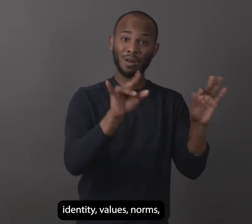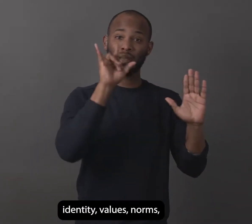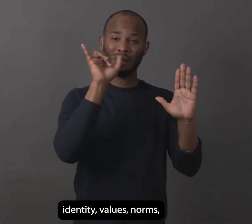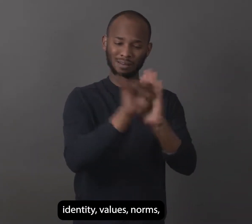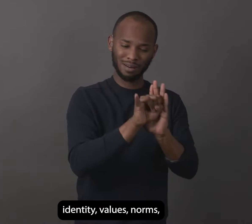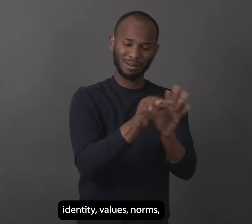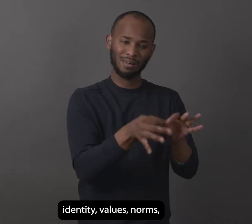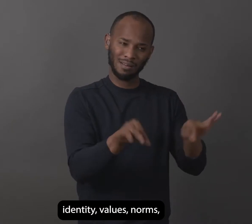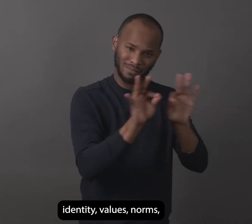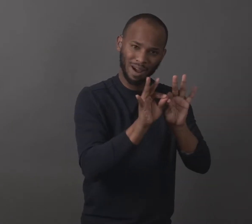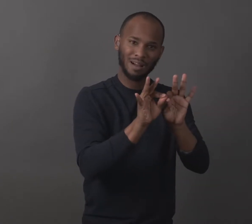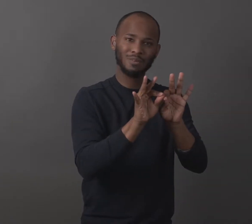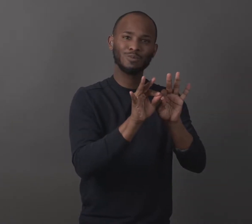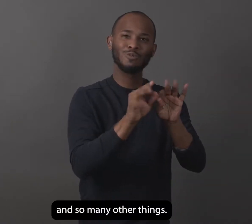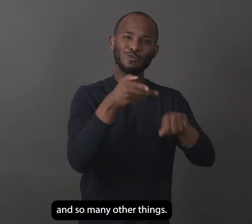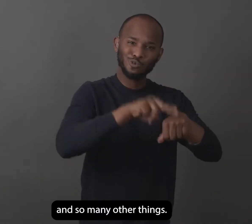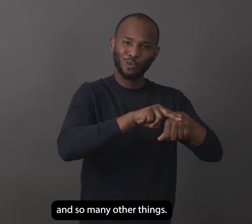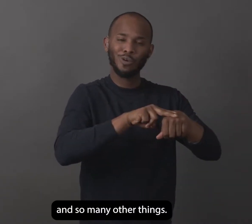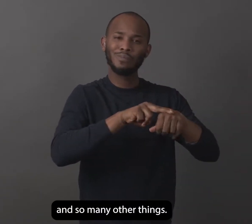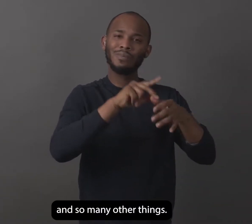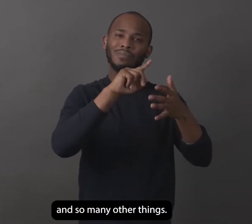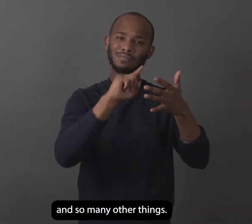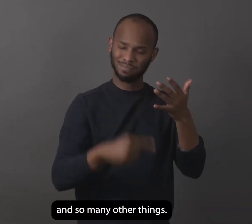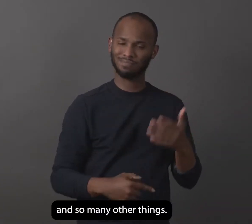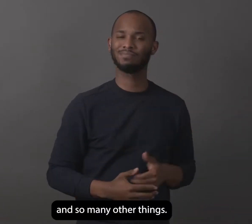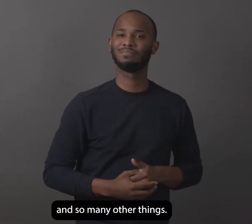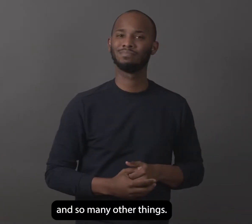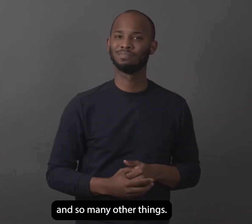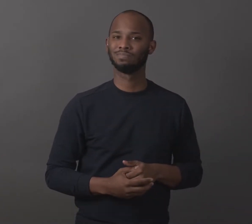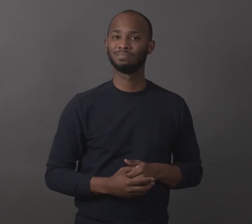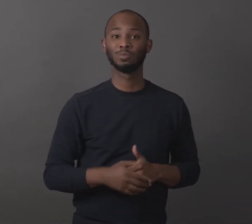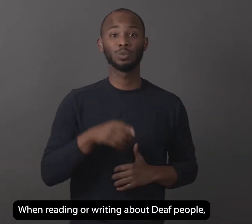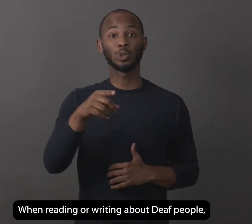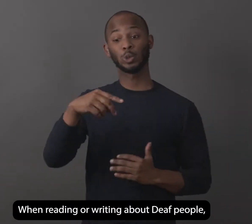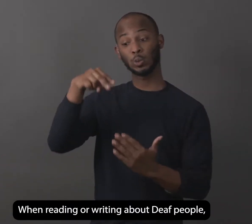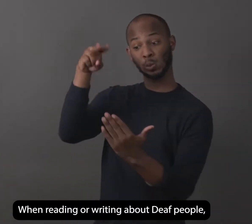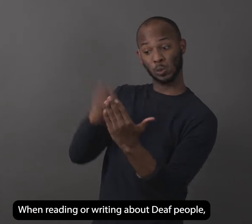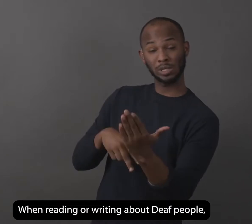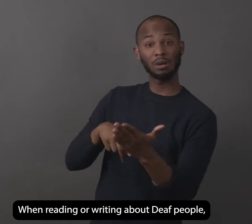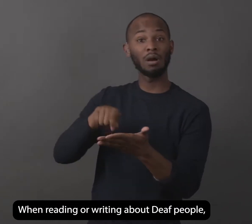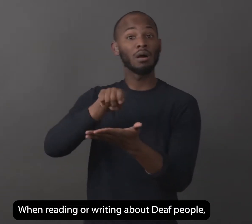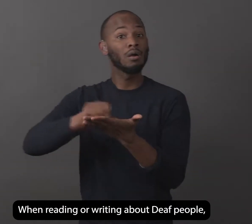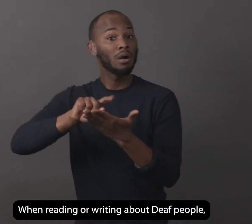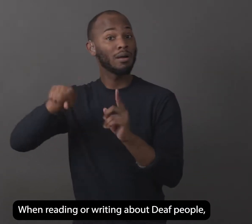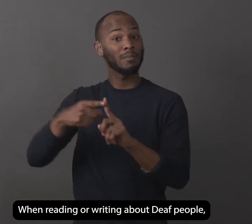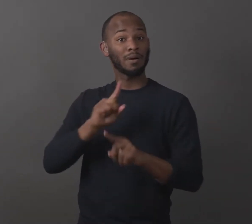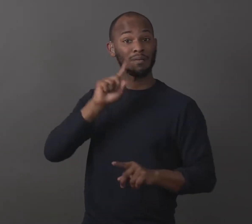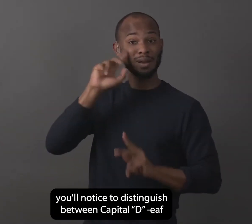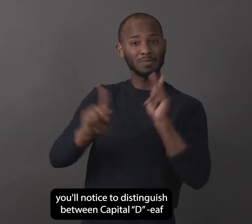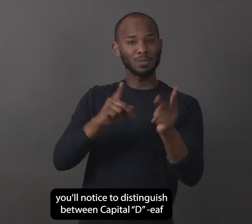value, morals, and so many other things. When reading or writing about deaf people, you'll notice